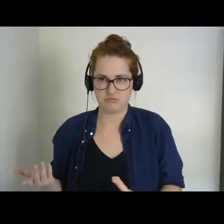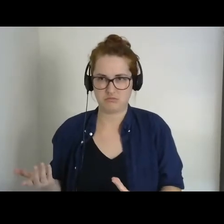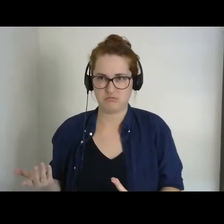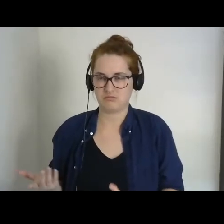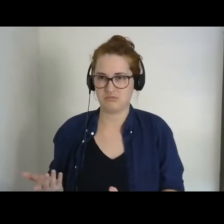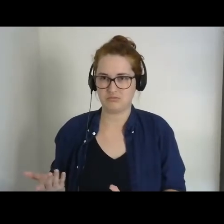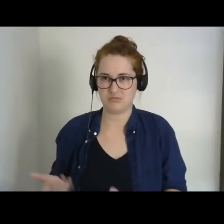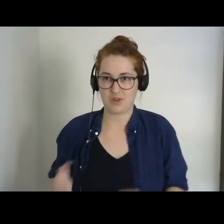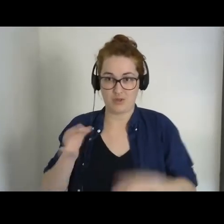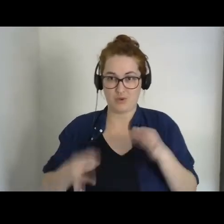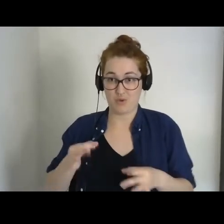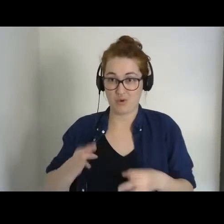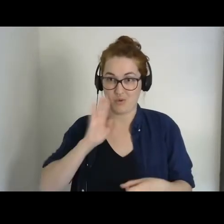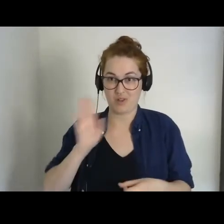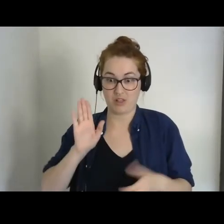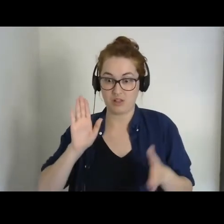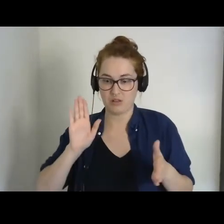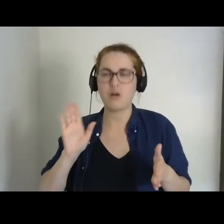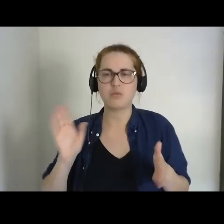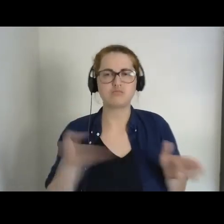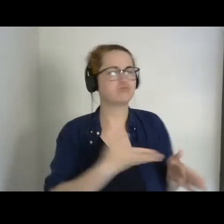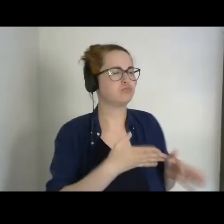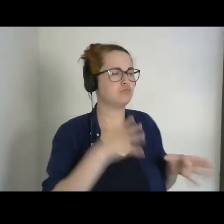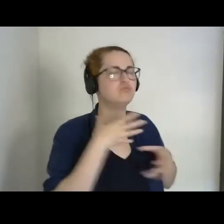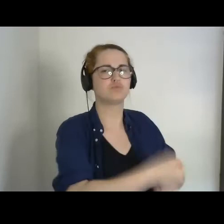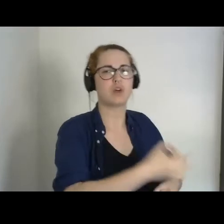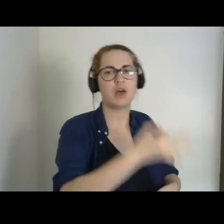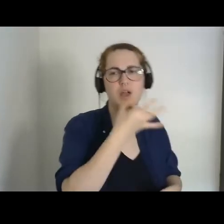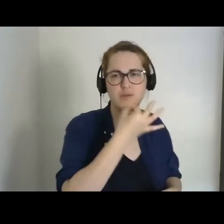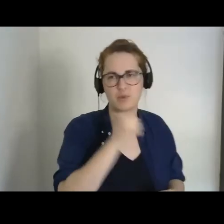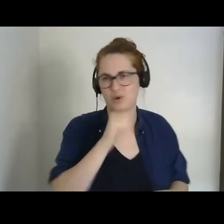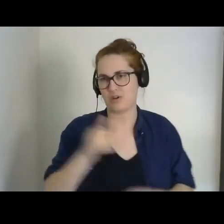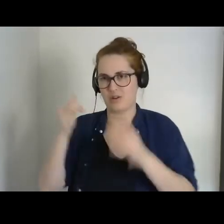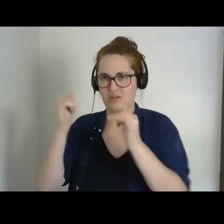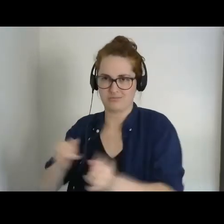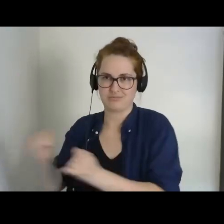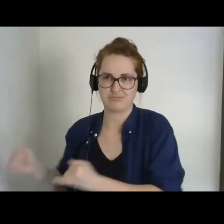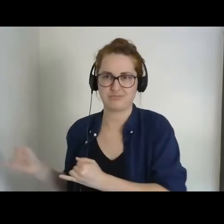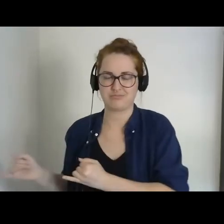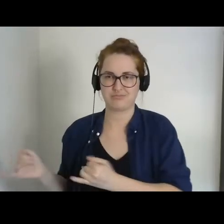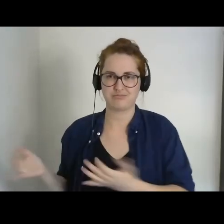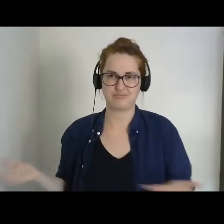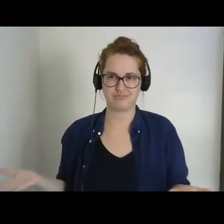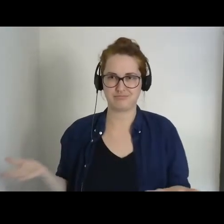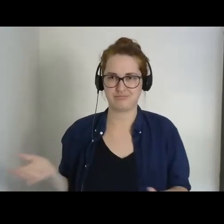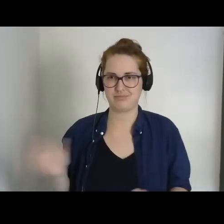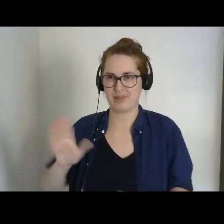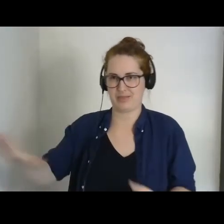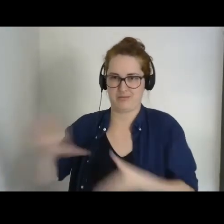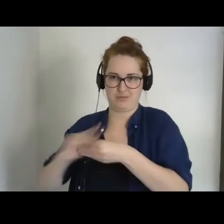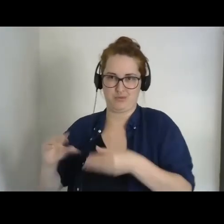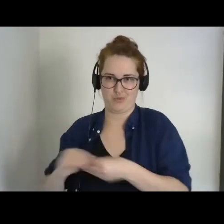the court pays more attention to the experts than the complainant's own words, for